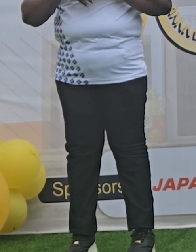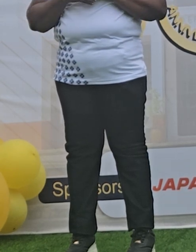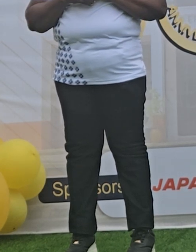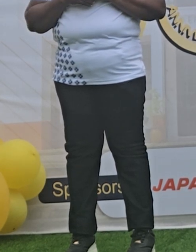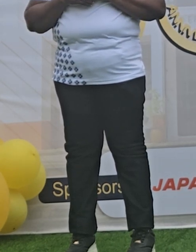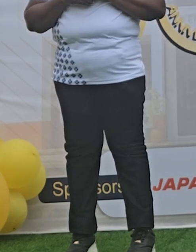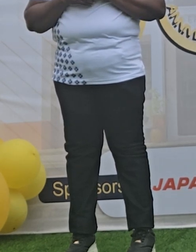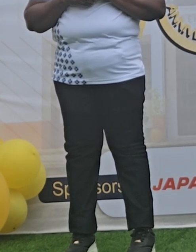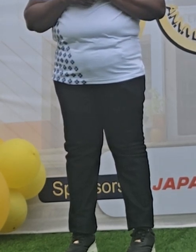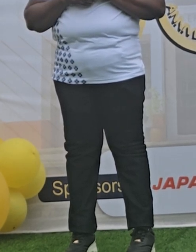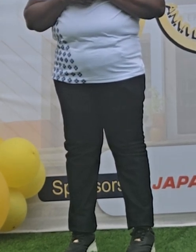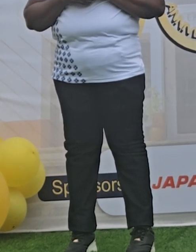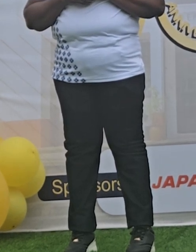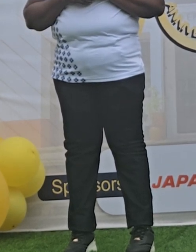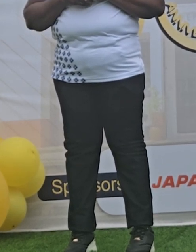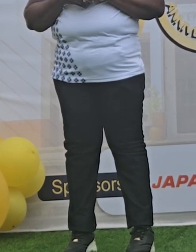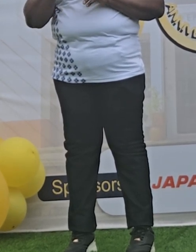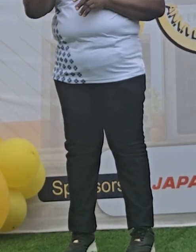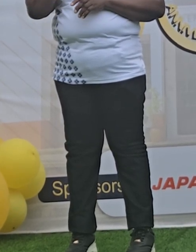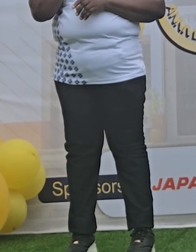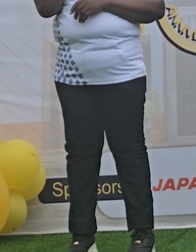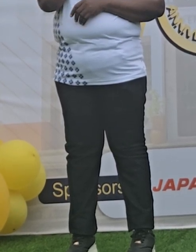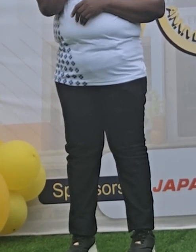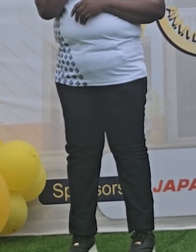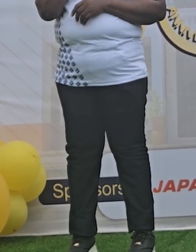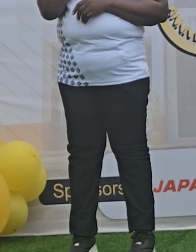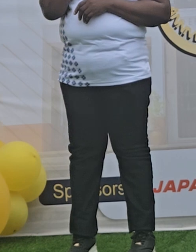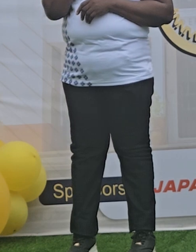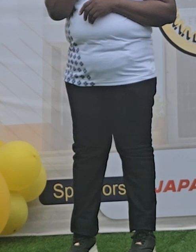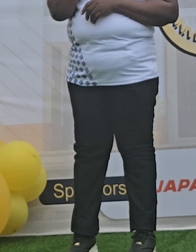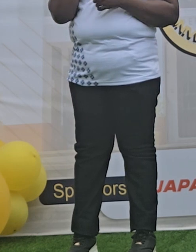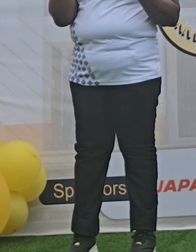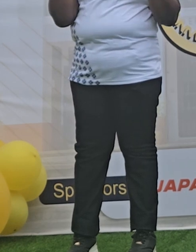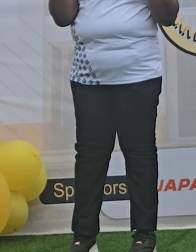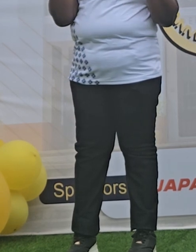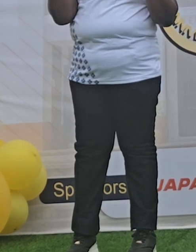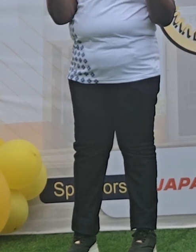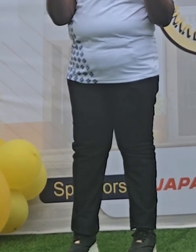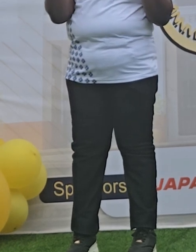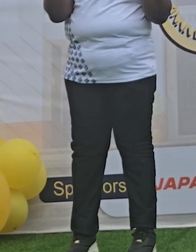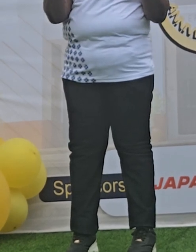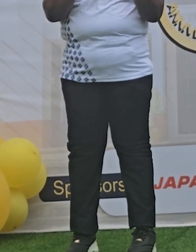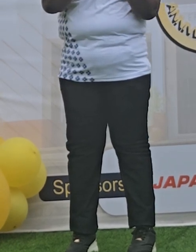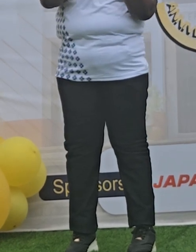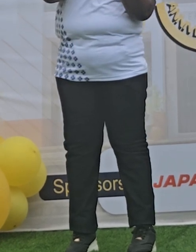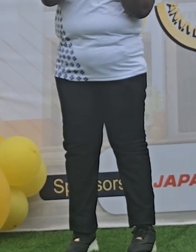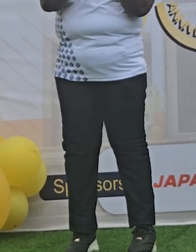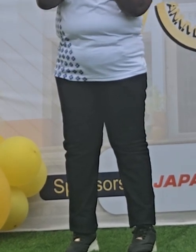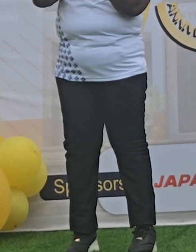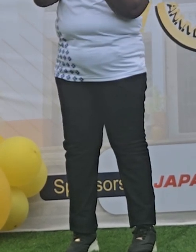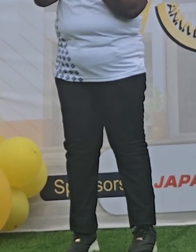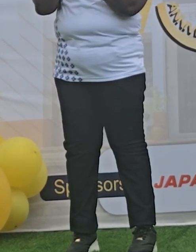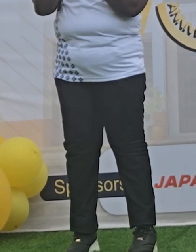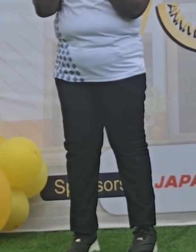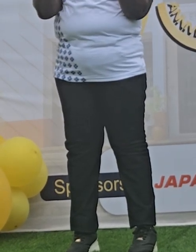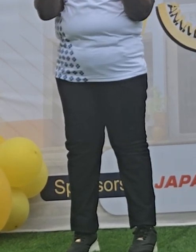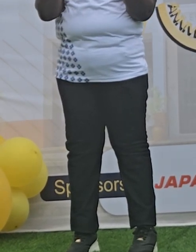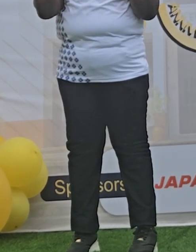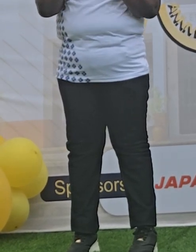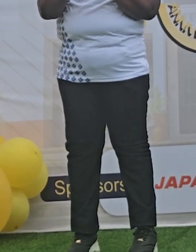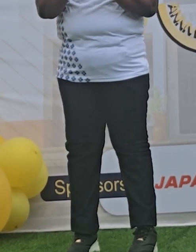And not surprisingly, a lot of the curricula here was